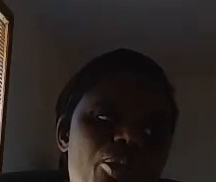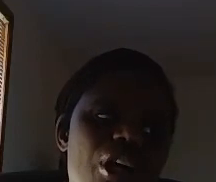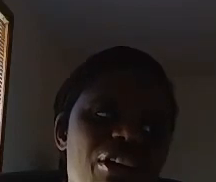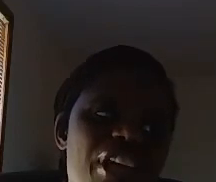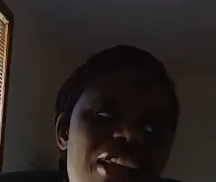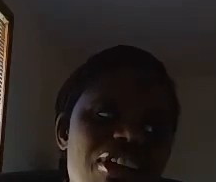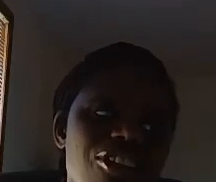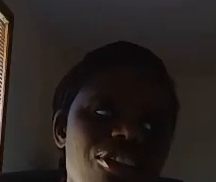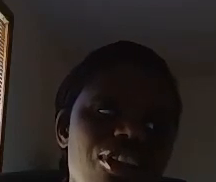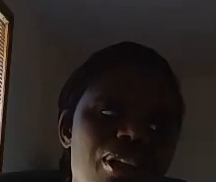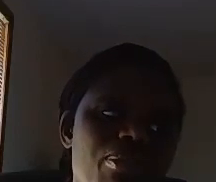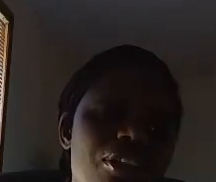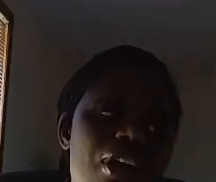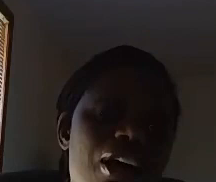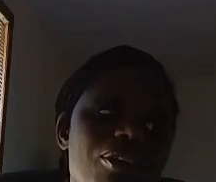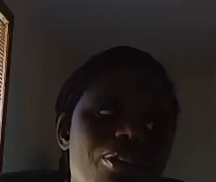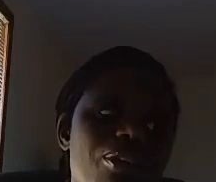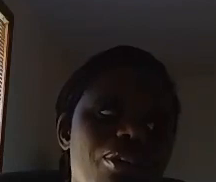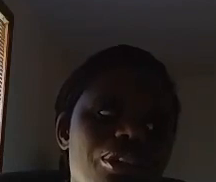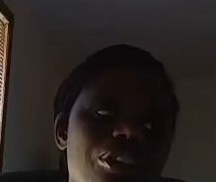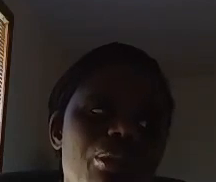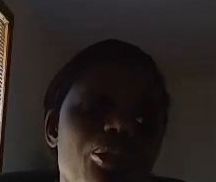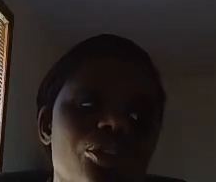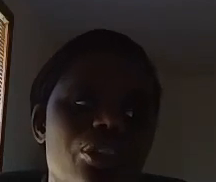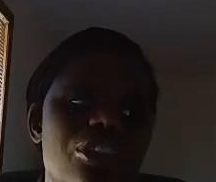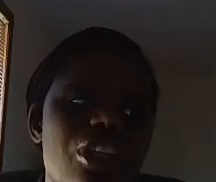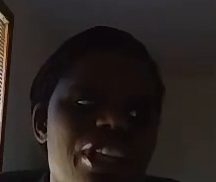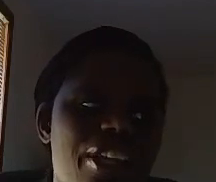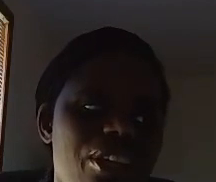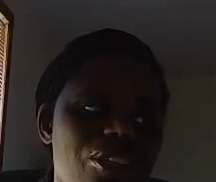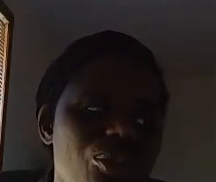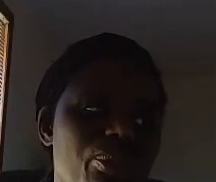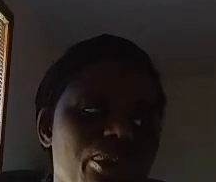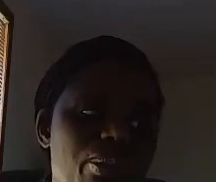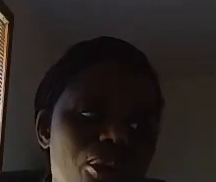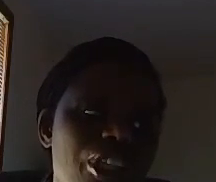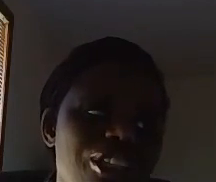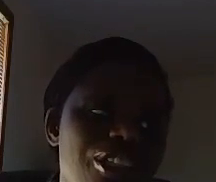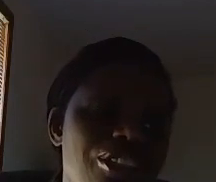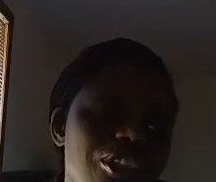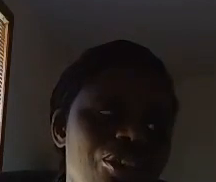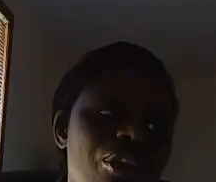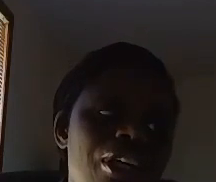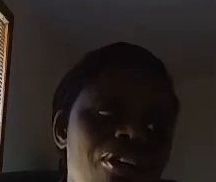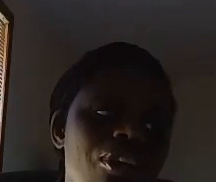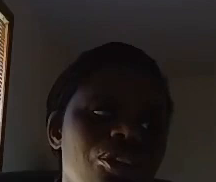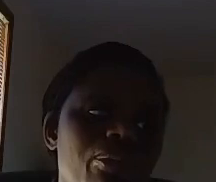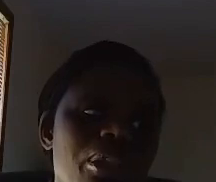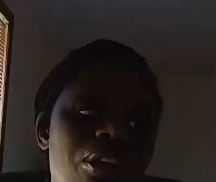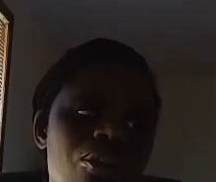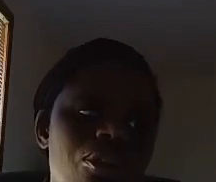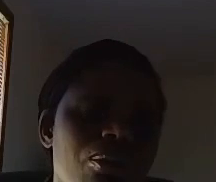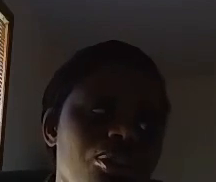disabled people are not lesser than them, and not disabled students are not there to be bullied. Instead, they are there